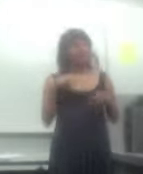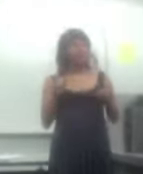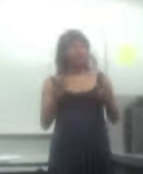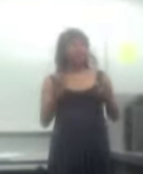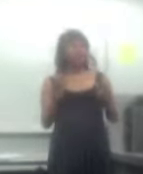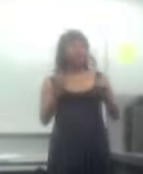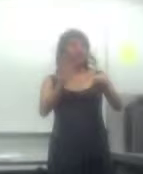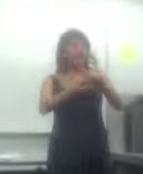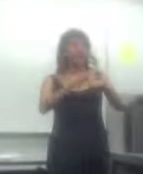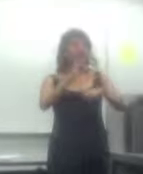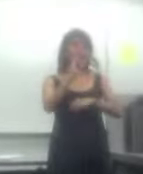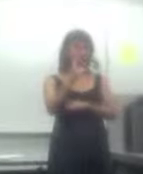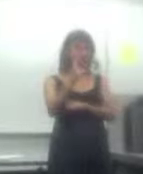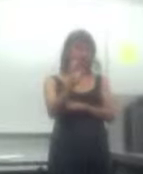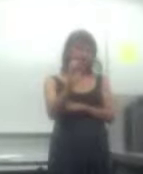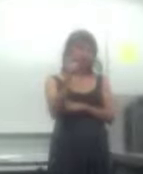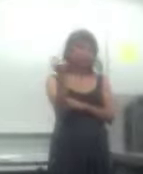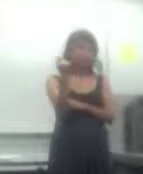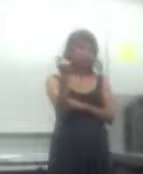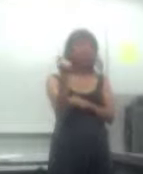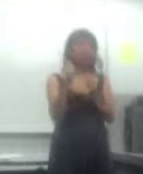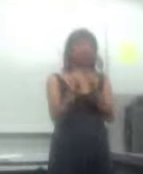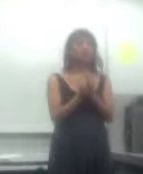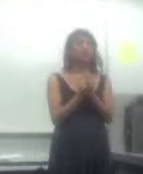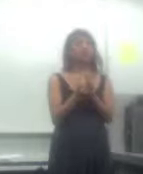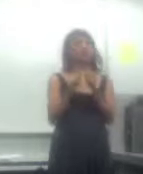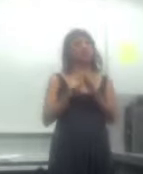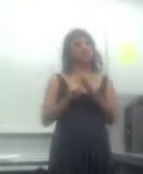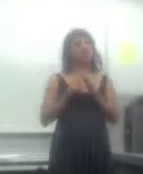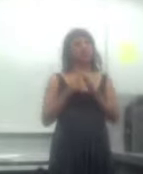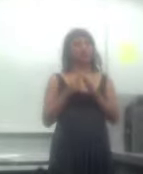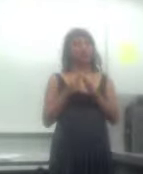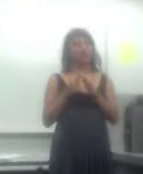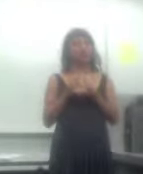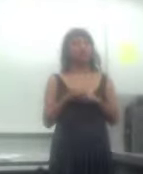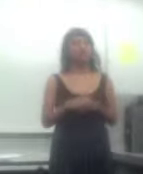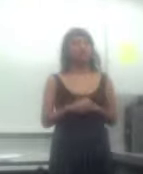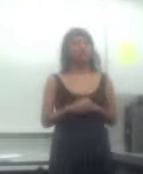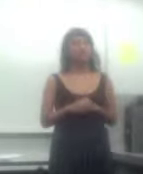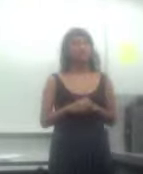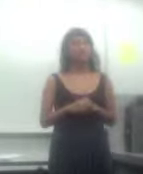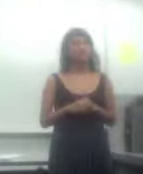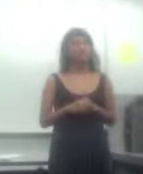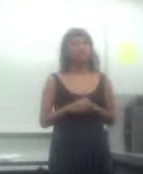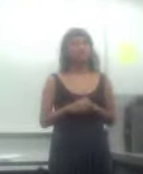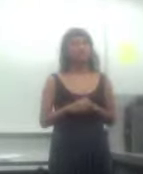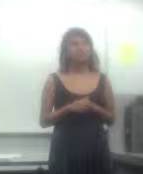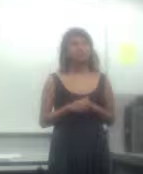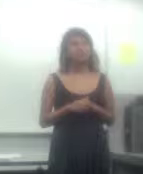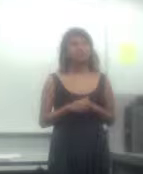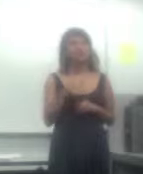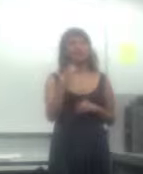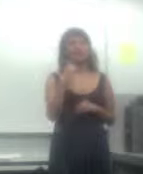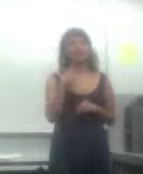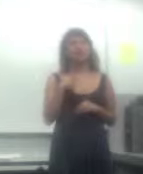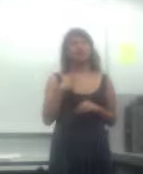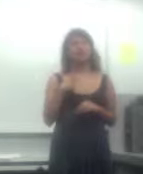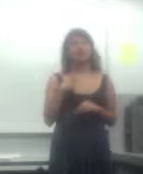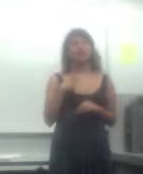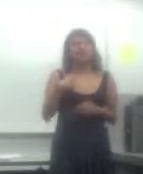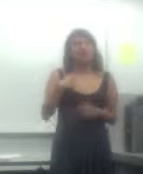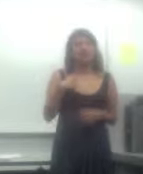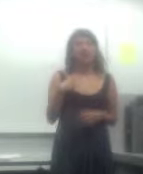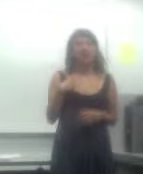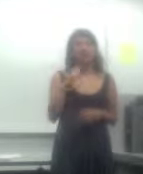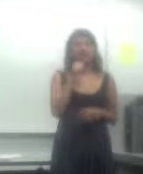the beginners. I was told I wasn't going to get thrown onto the ice until maybe Thursday, but they had an interpreter drop out